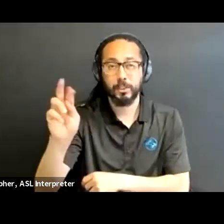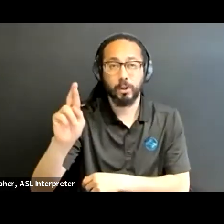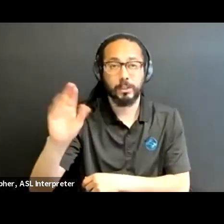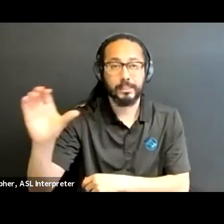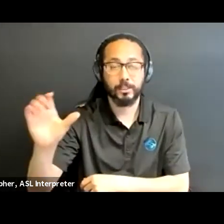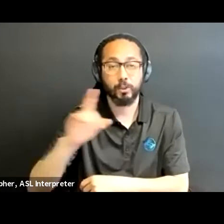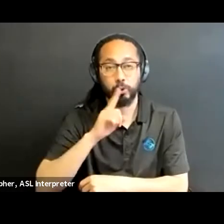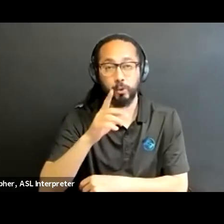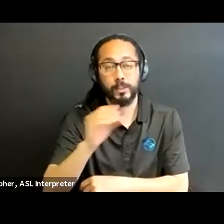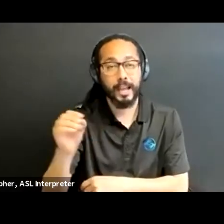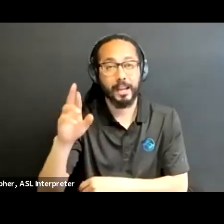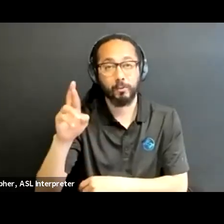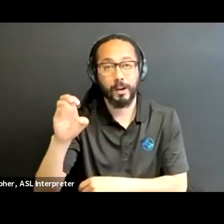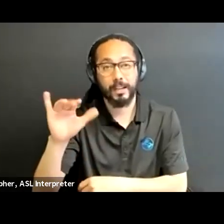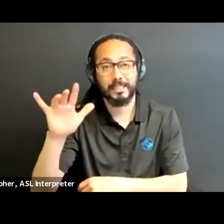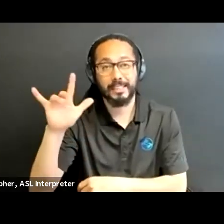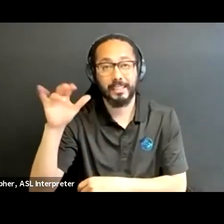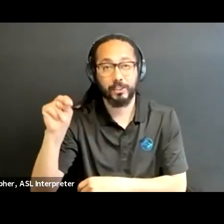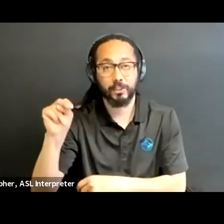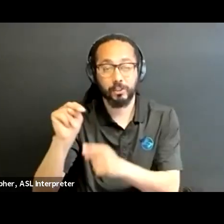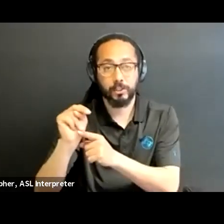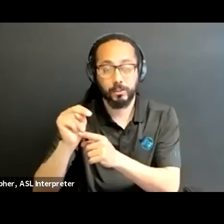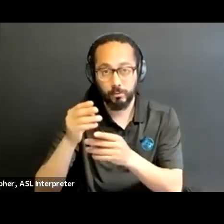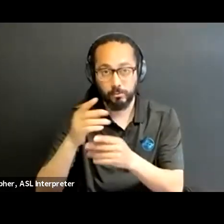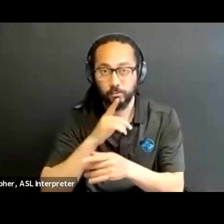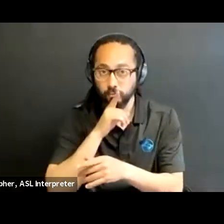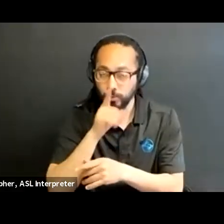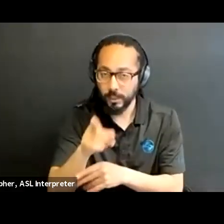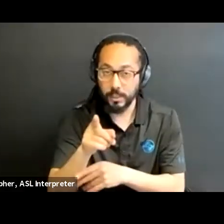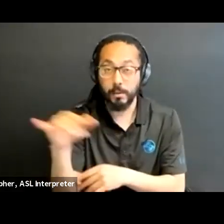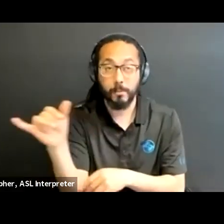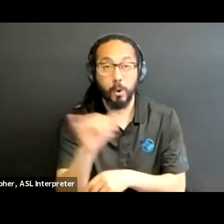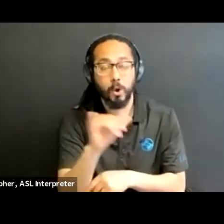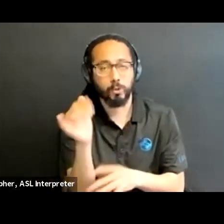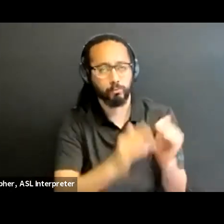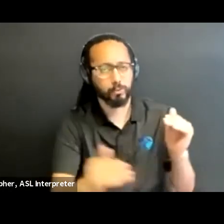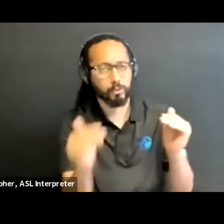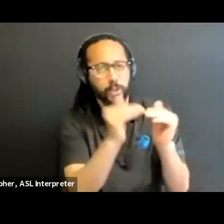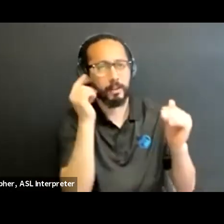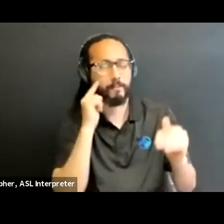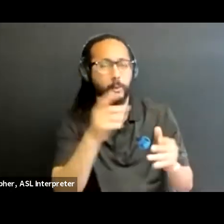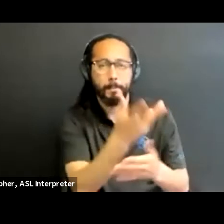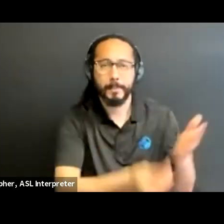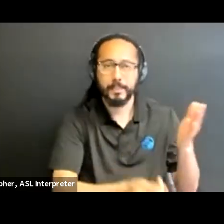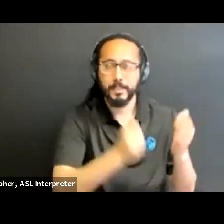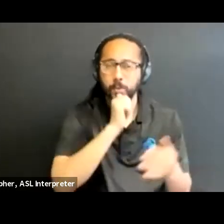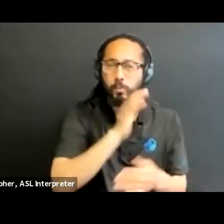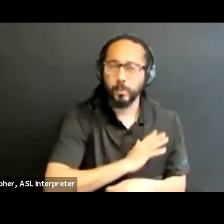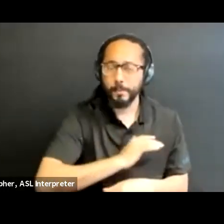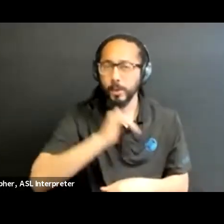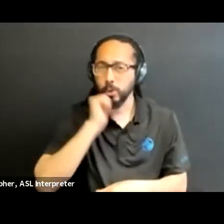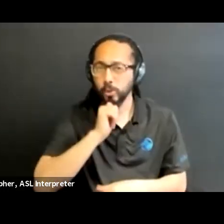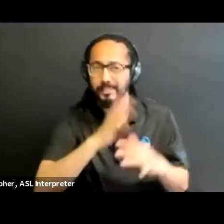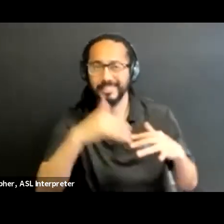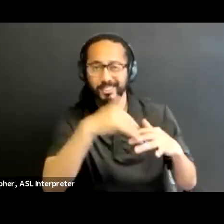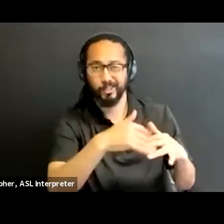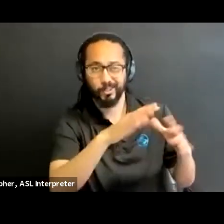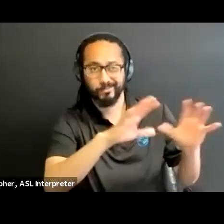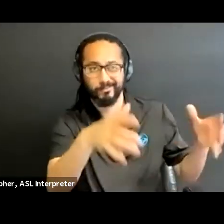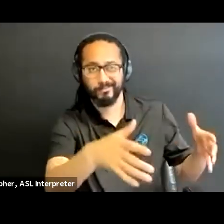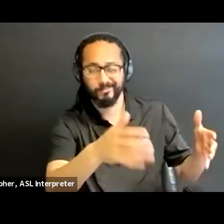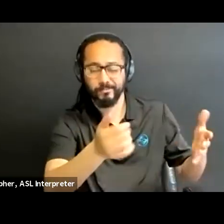bring justice for murdered and missing Indigenous women and girls across the country, should inform our discussions